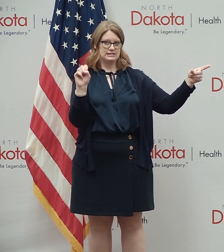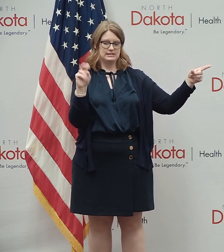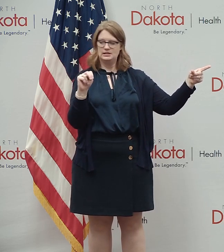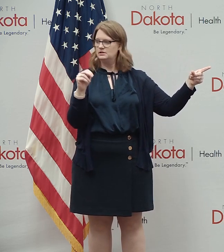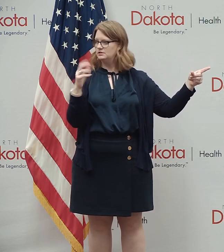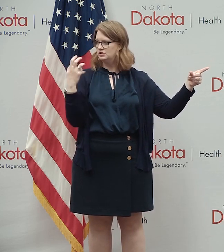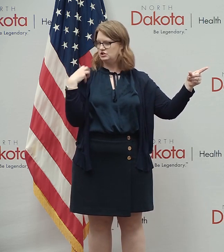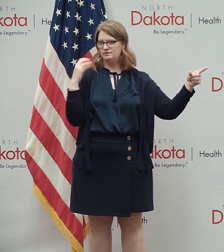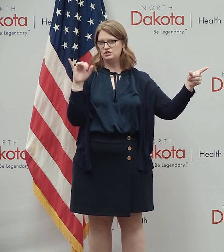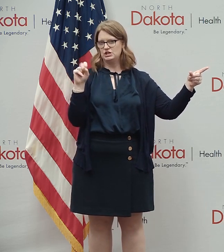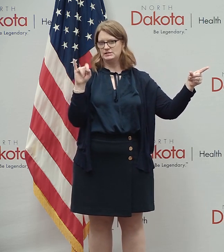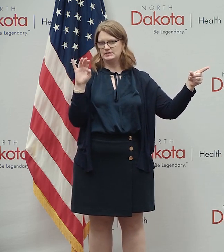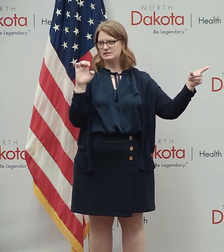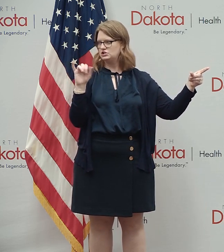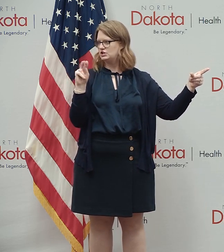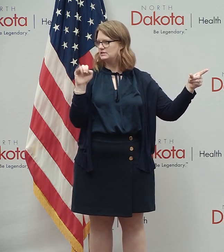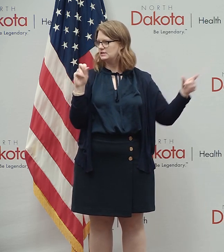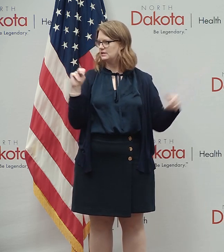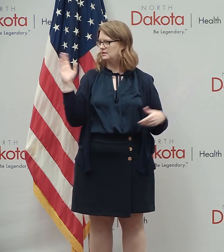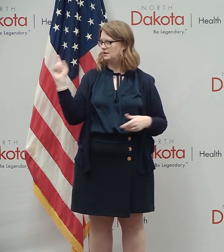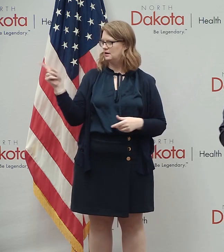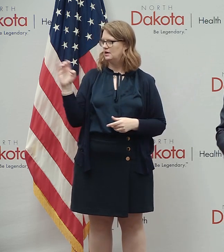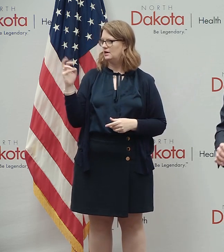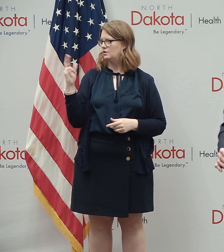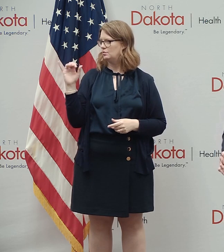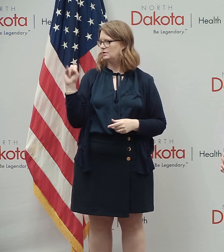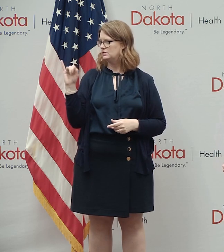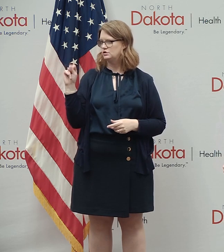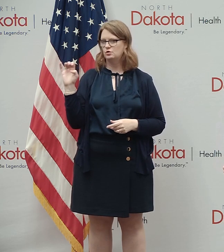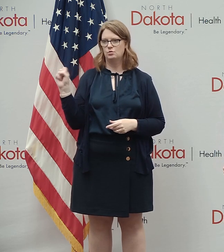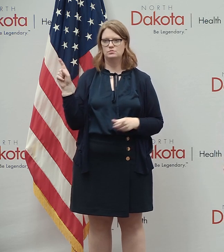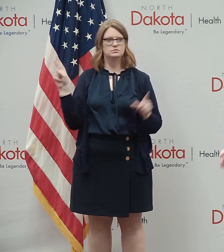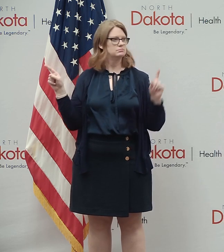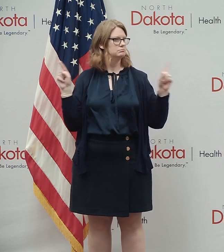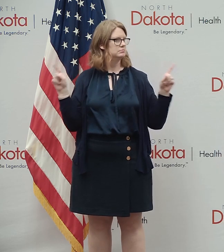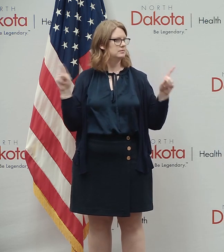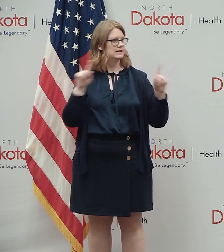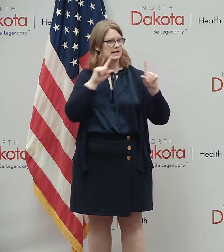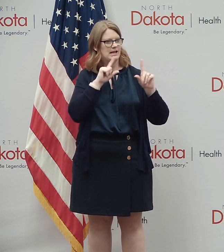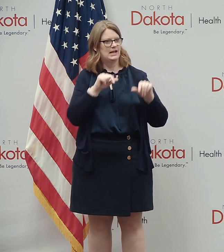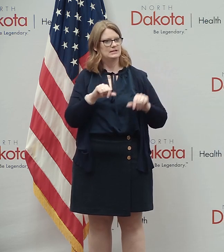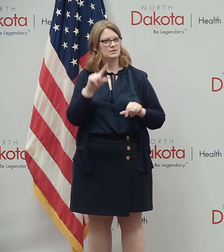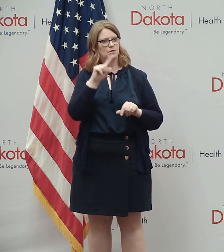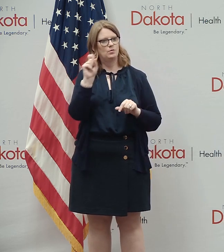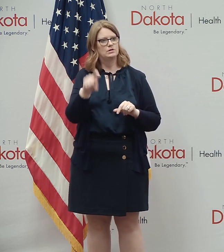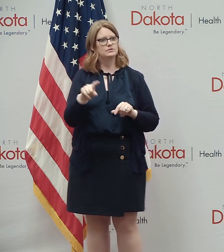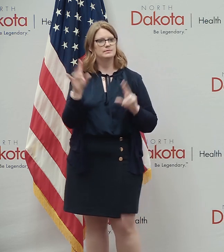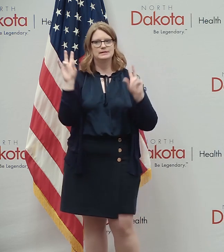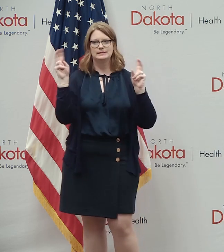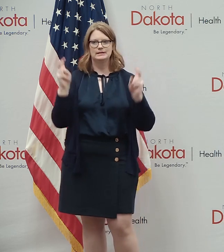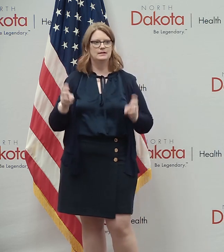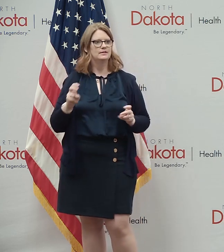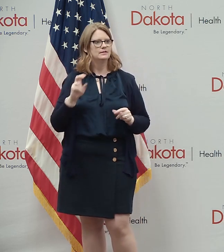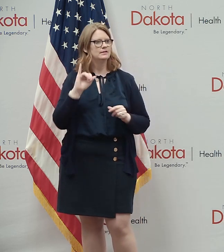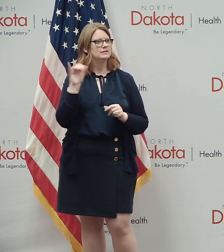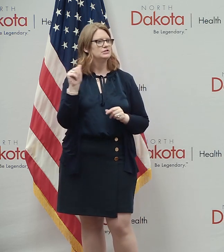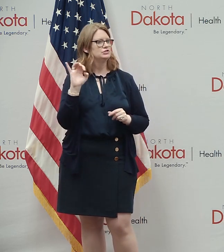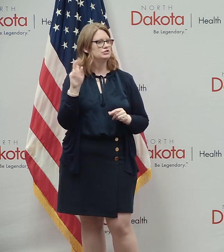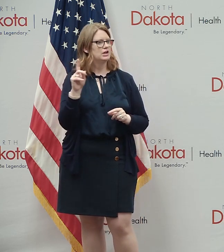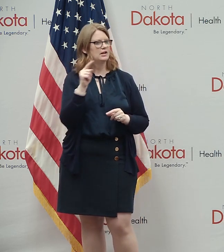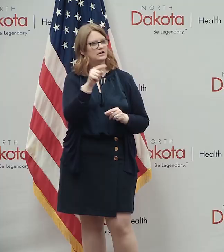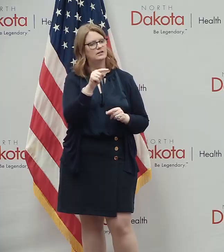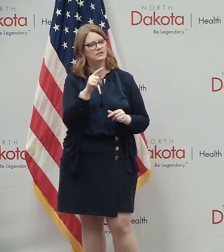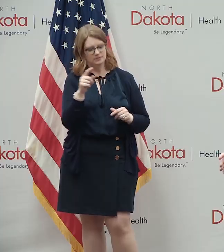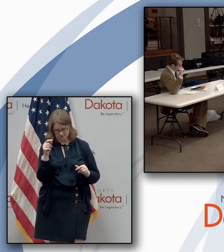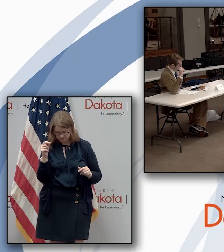and also Chris Jones, and either one will be able to answer questions about their topics. We're going with Jack Dura first.